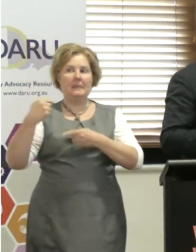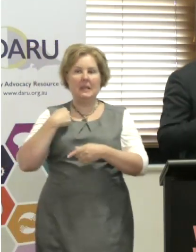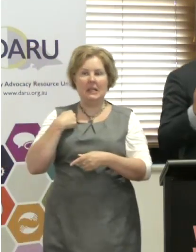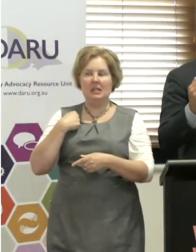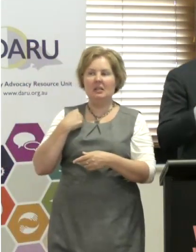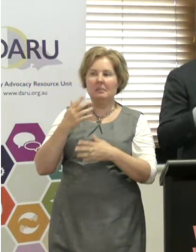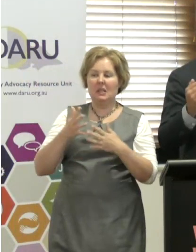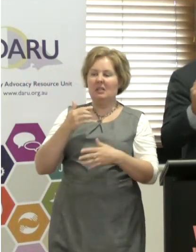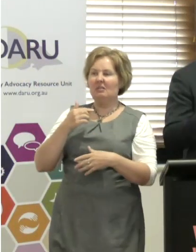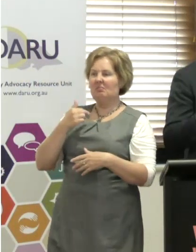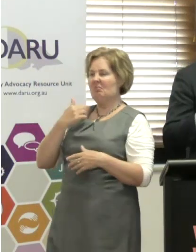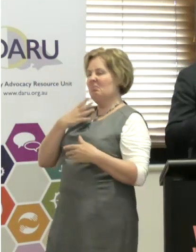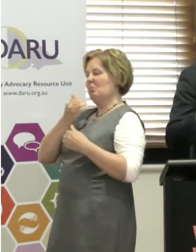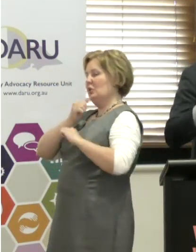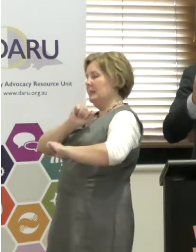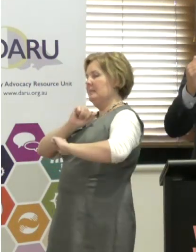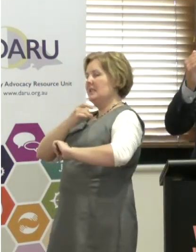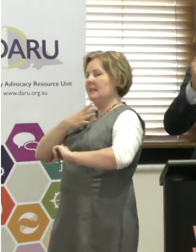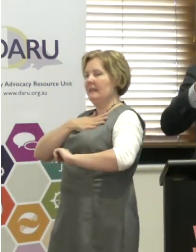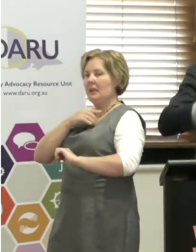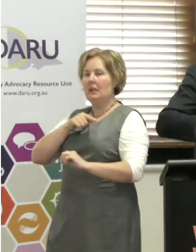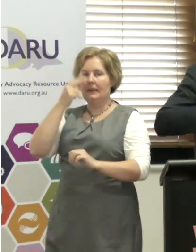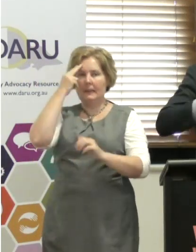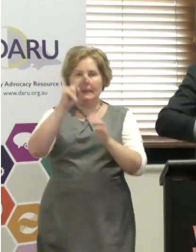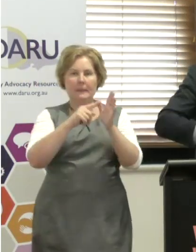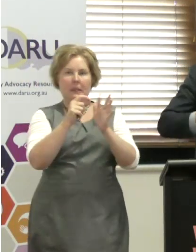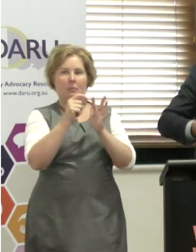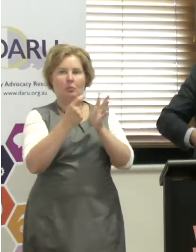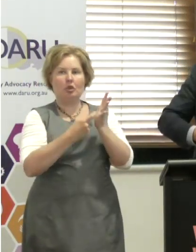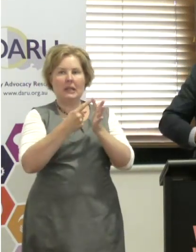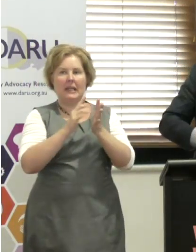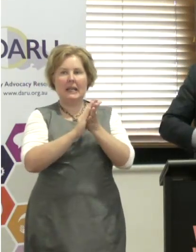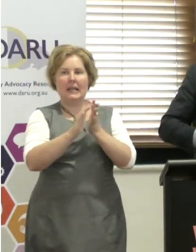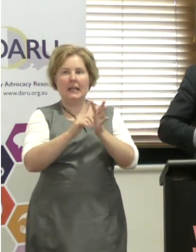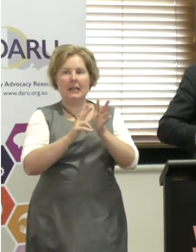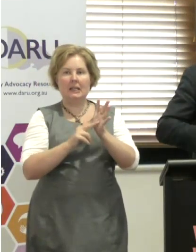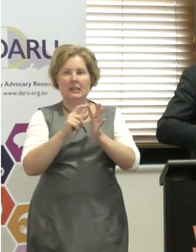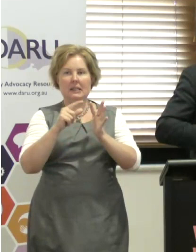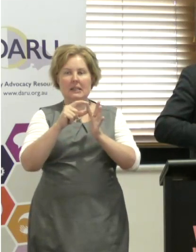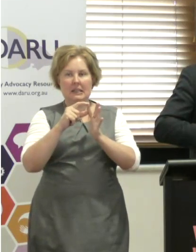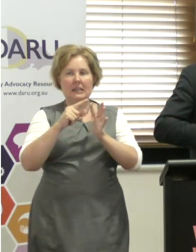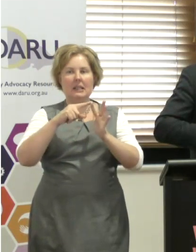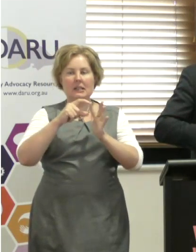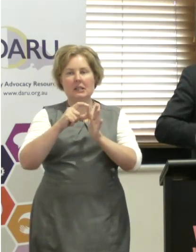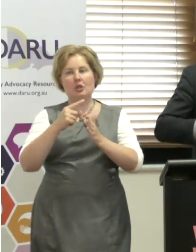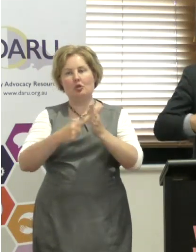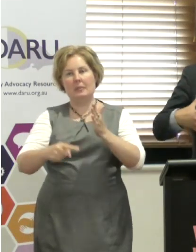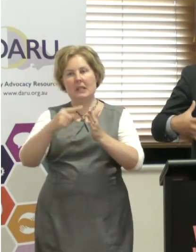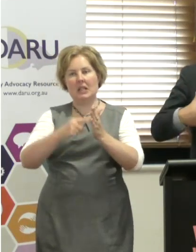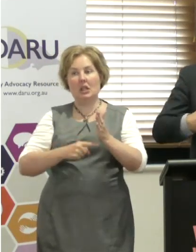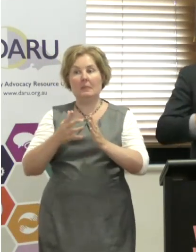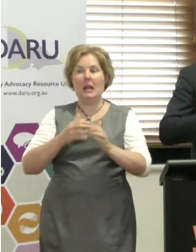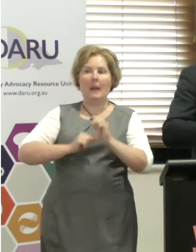I've called that apprehended discrimination, because there's this notion of apprehension, which has basically said, I'm